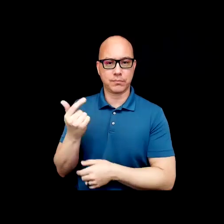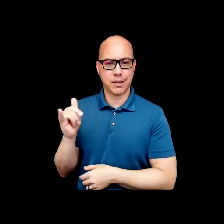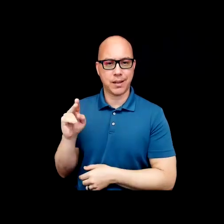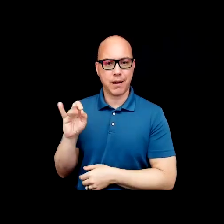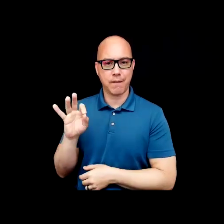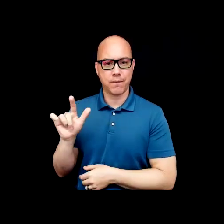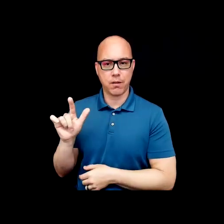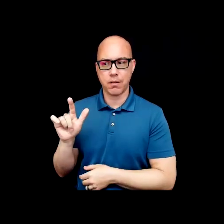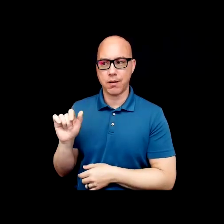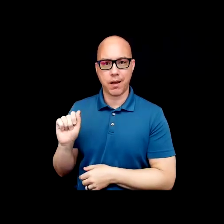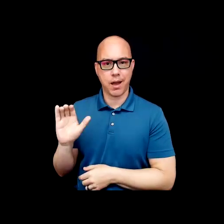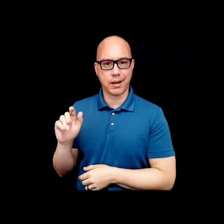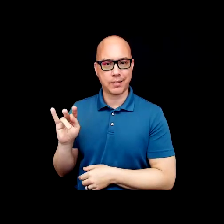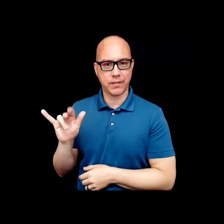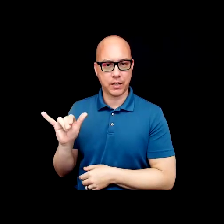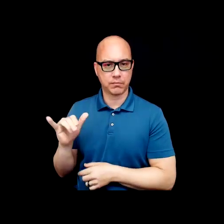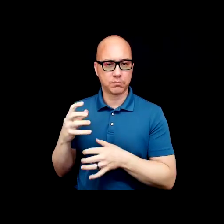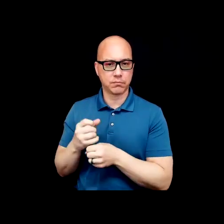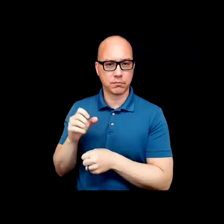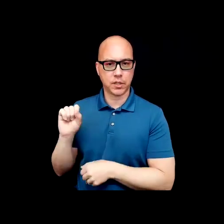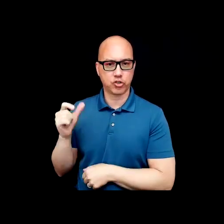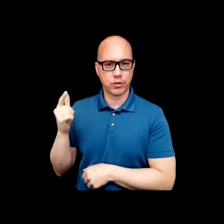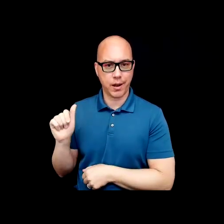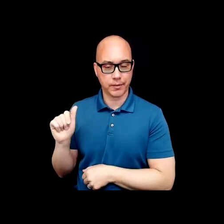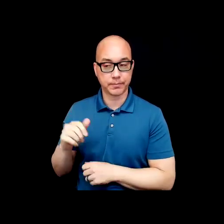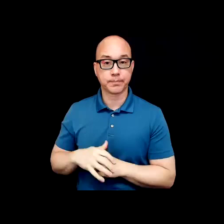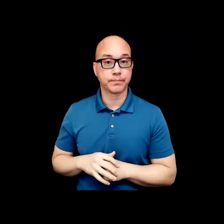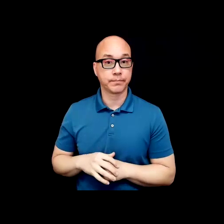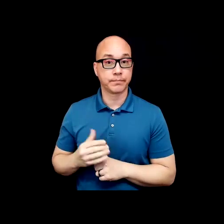in 2025, the SGA guideline was